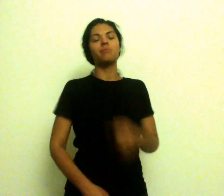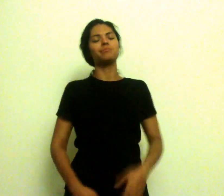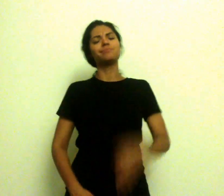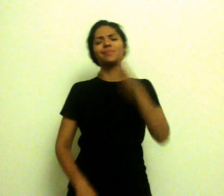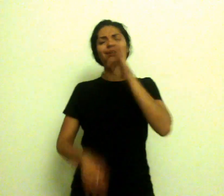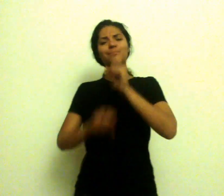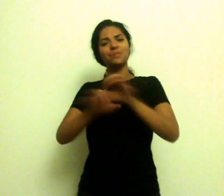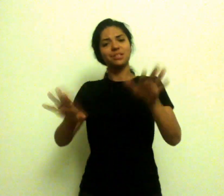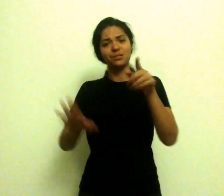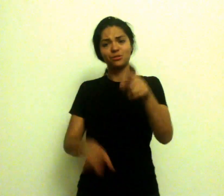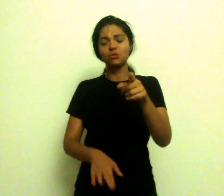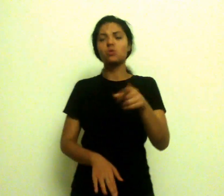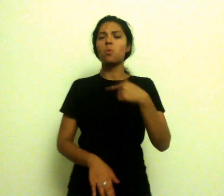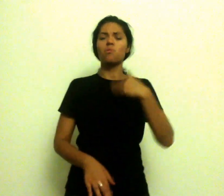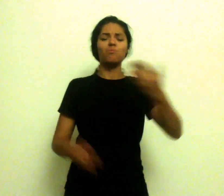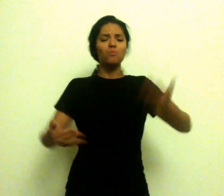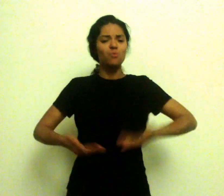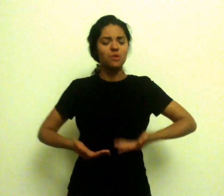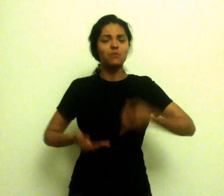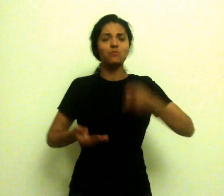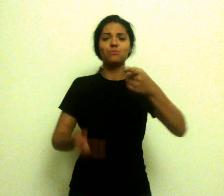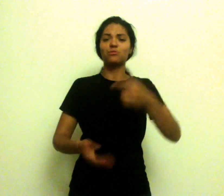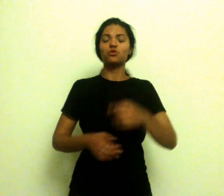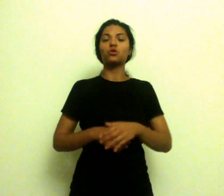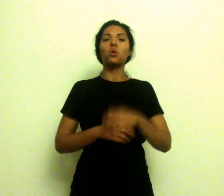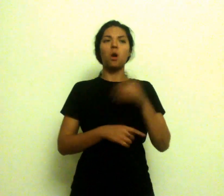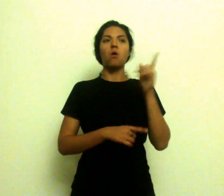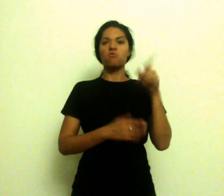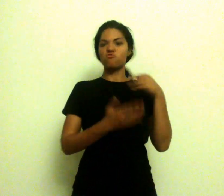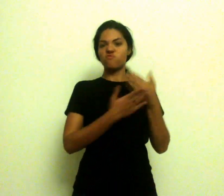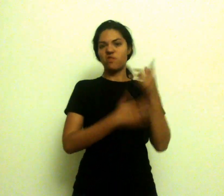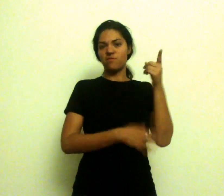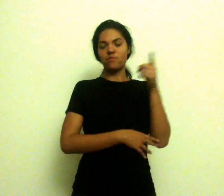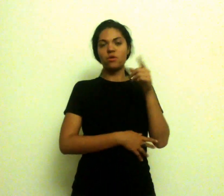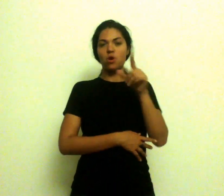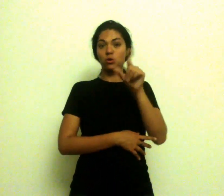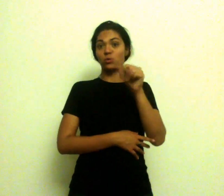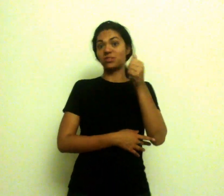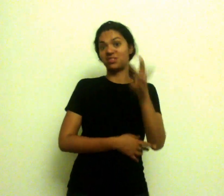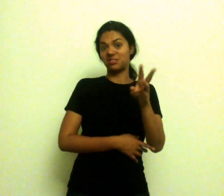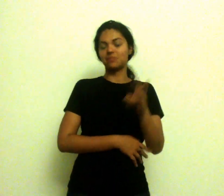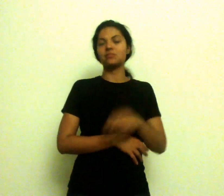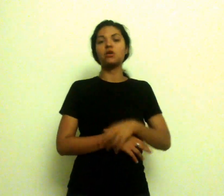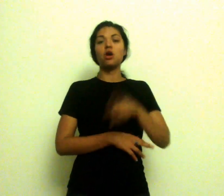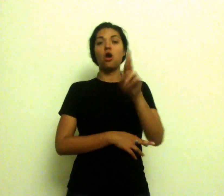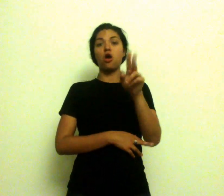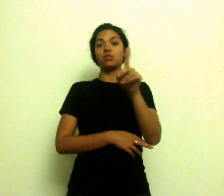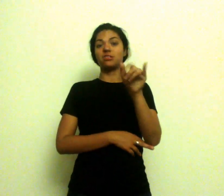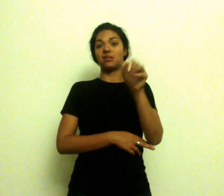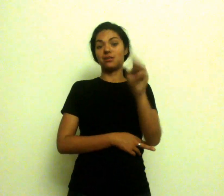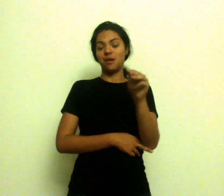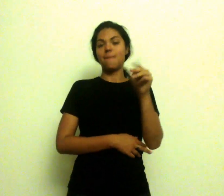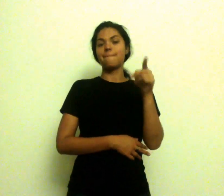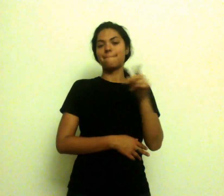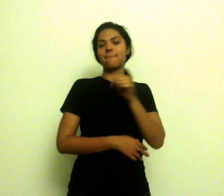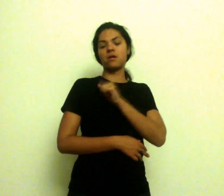at 2016 Summer Institute, the RZIM effort here in Atlanta. If you'd like to write, address your envelope